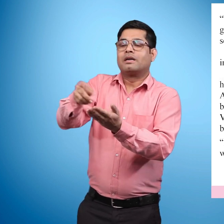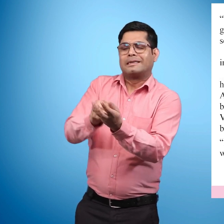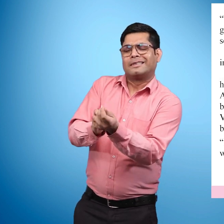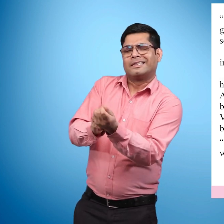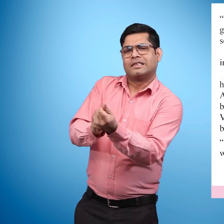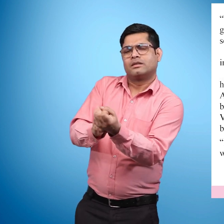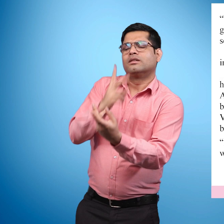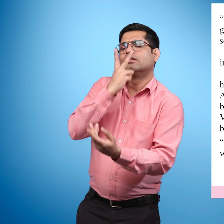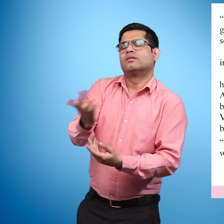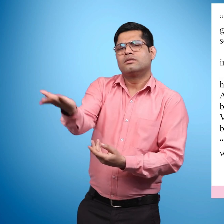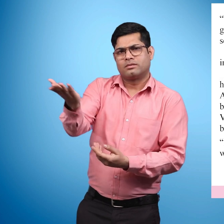Crumble it and see."